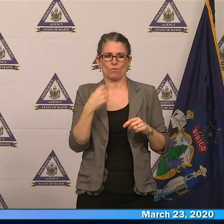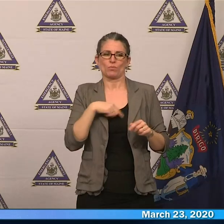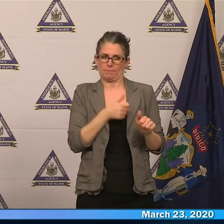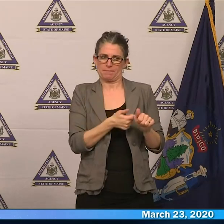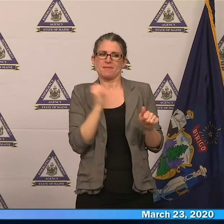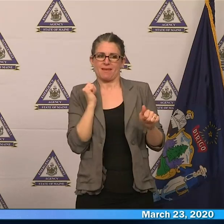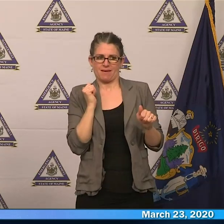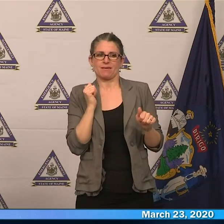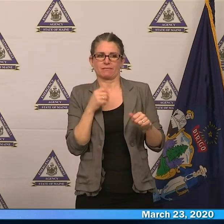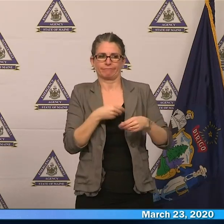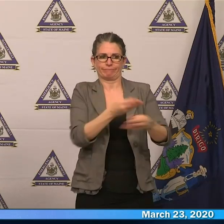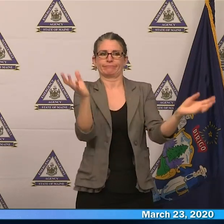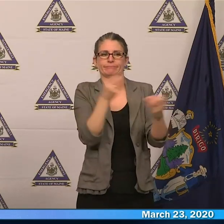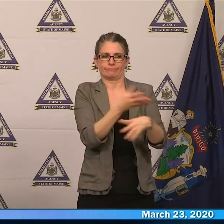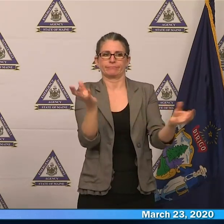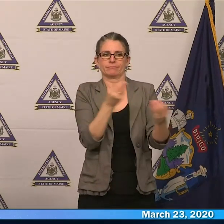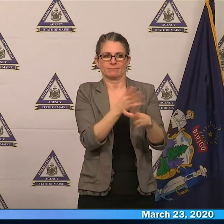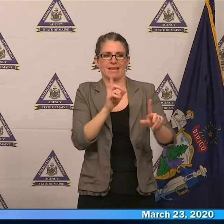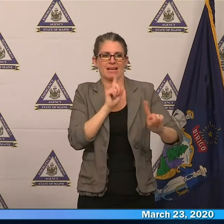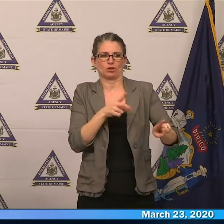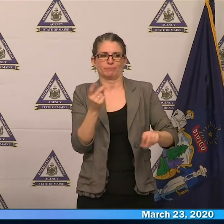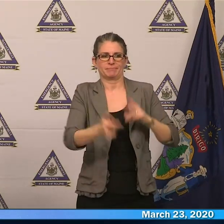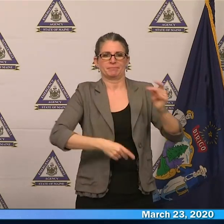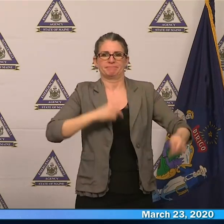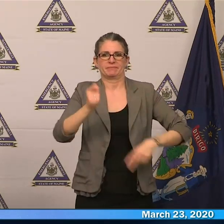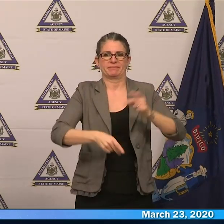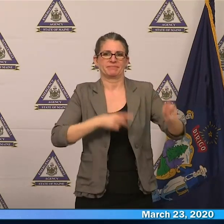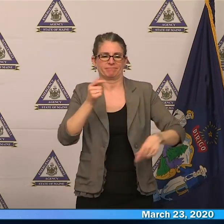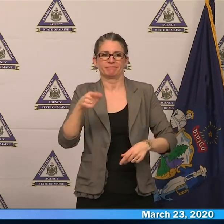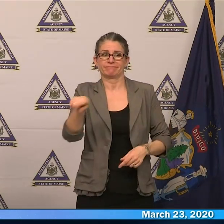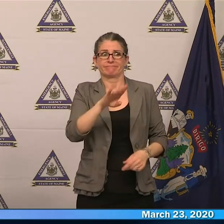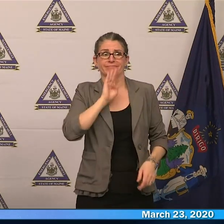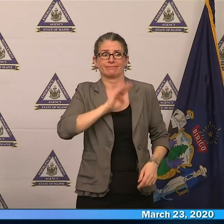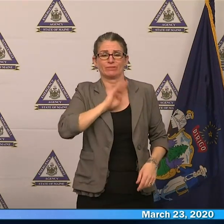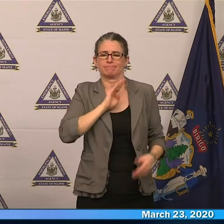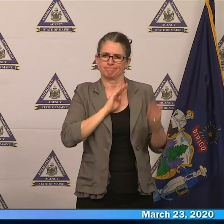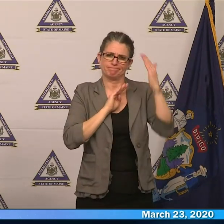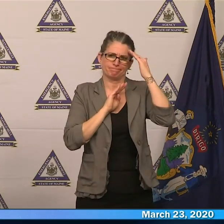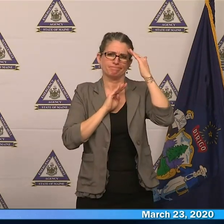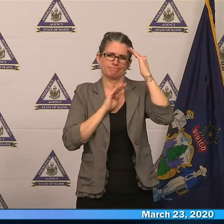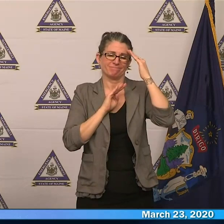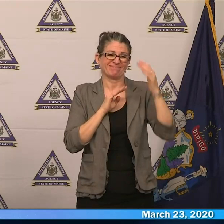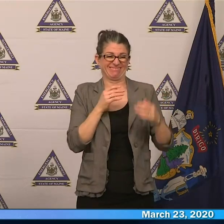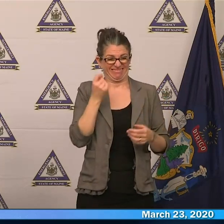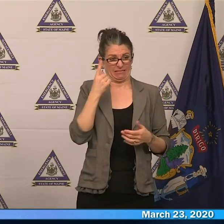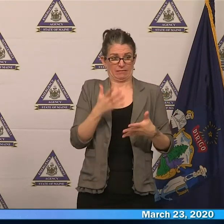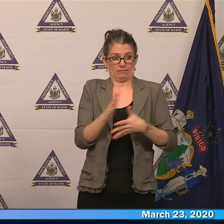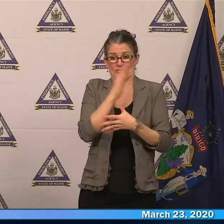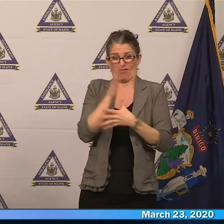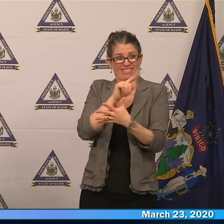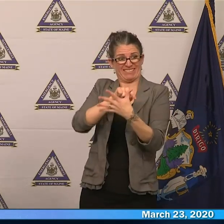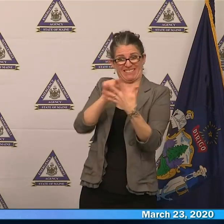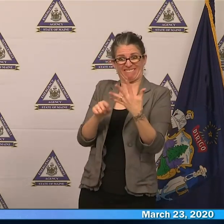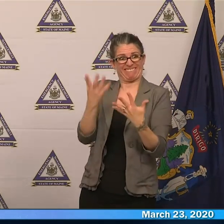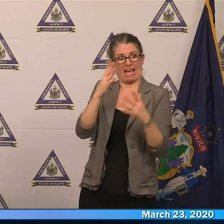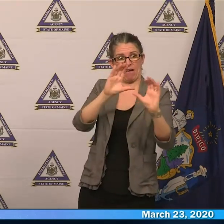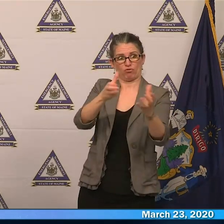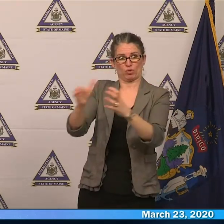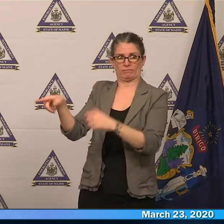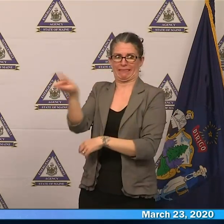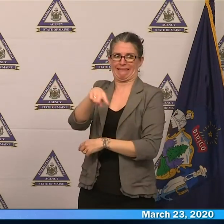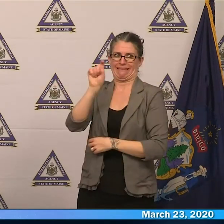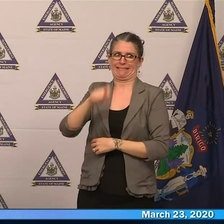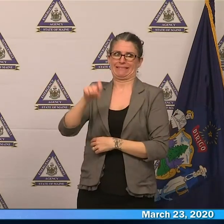it causes, this focus on high-risk groups is to really make sure that we can get folks data, answers